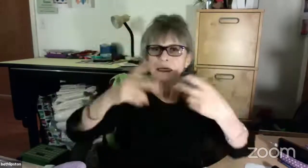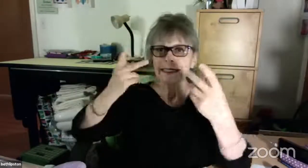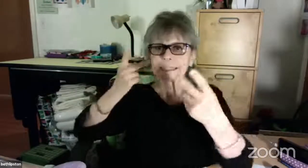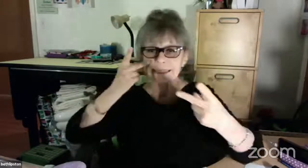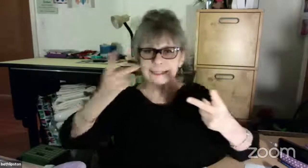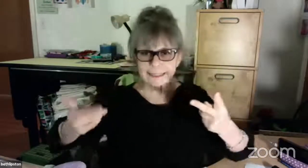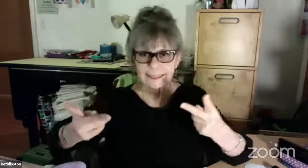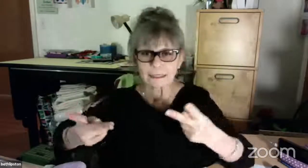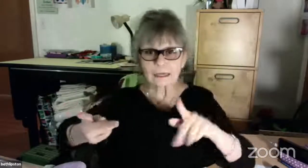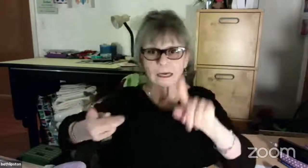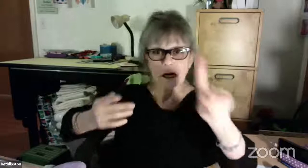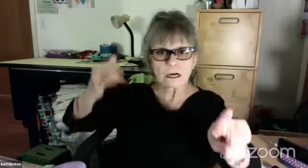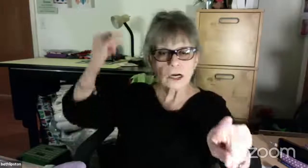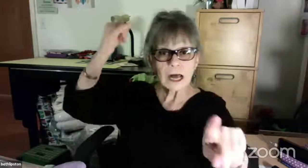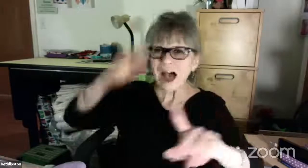Yes, yes.